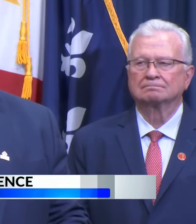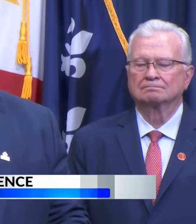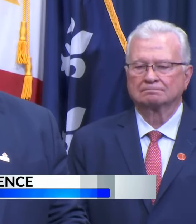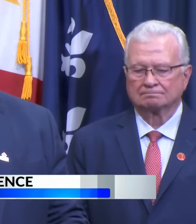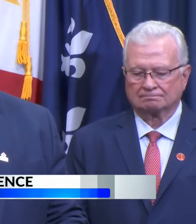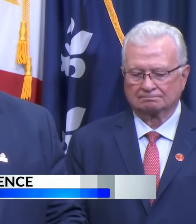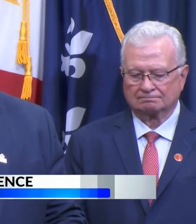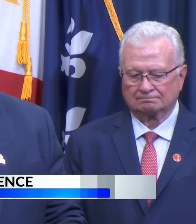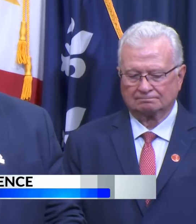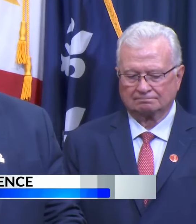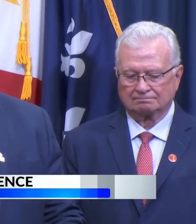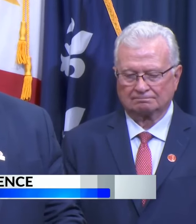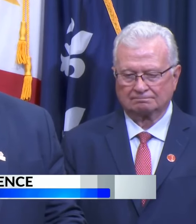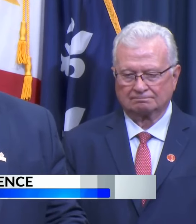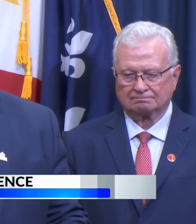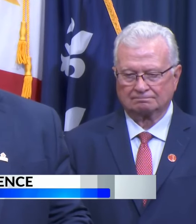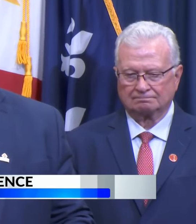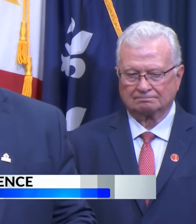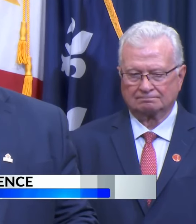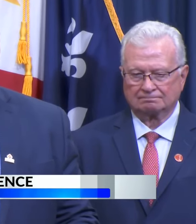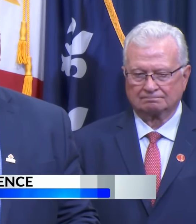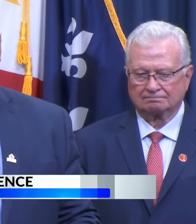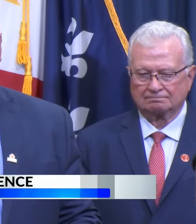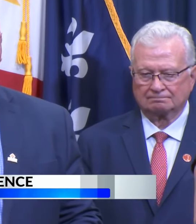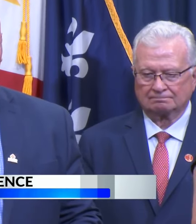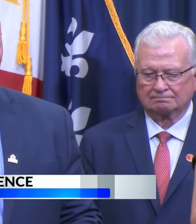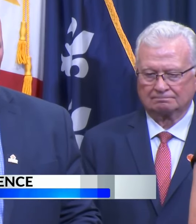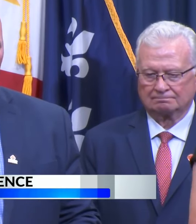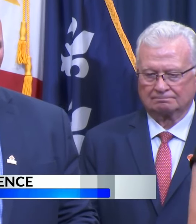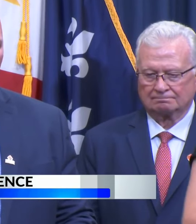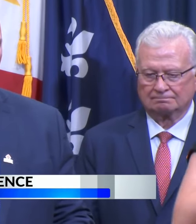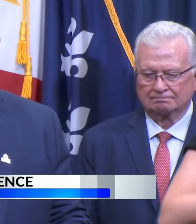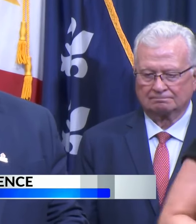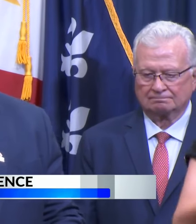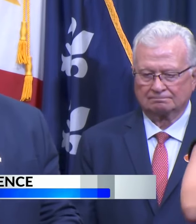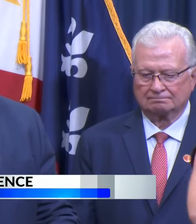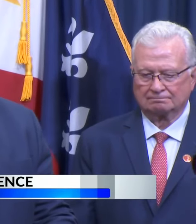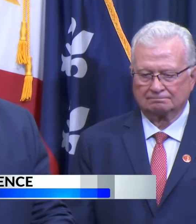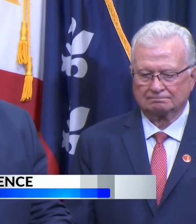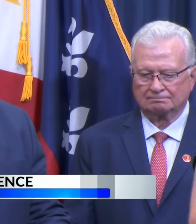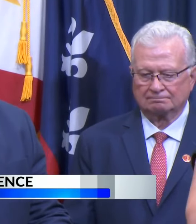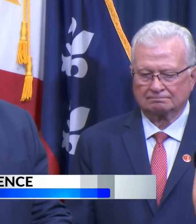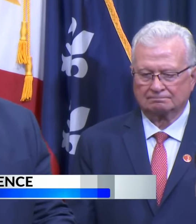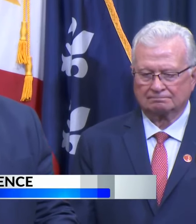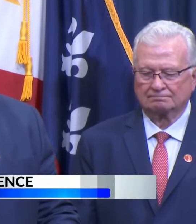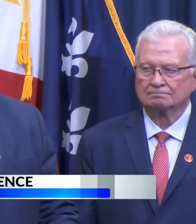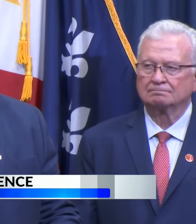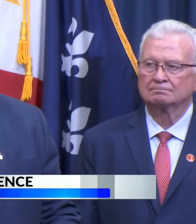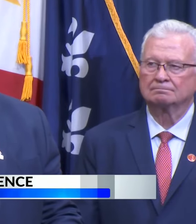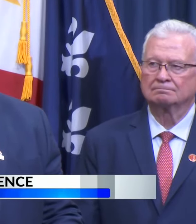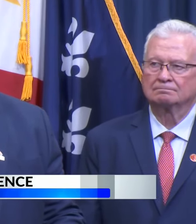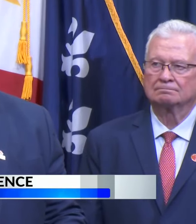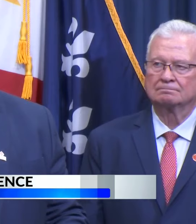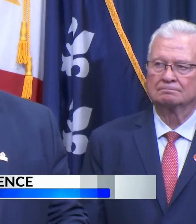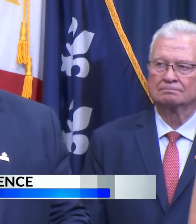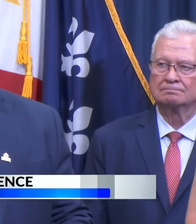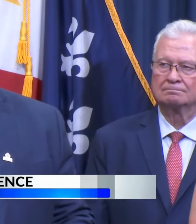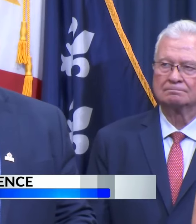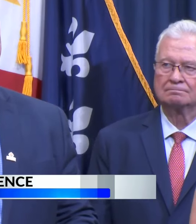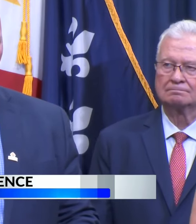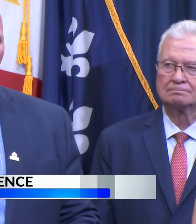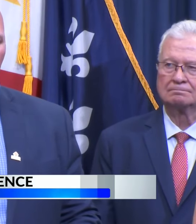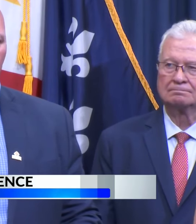things, making sure that by the end of the day today that things were secure. We've also stated that we would